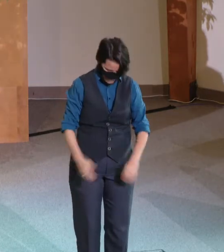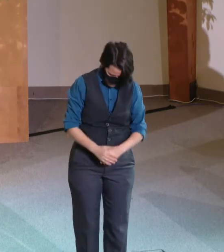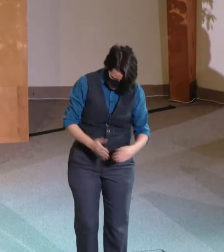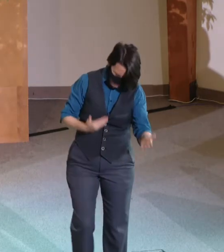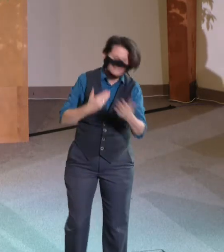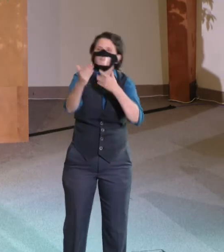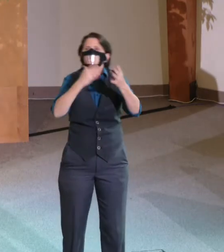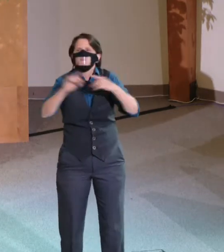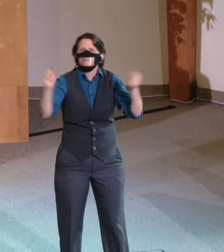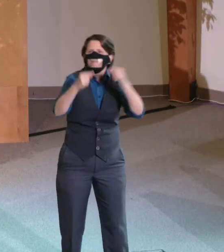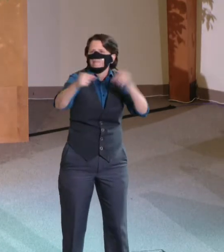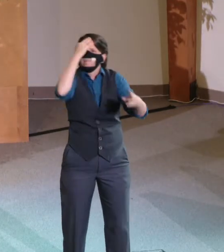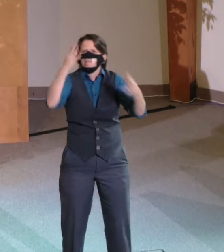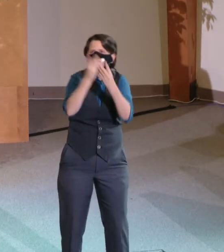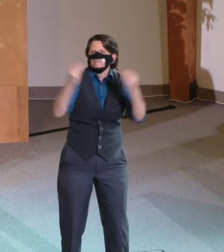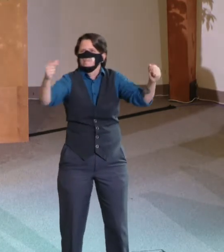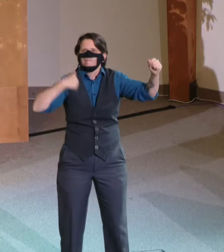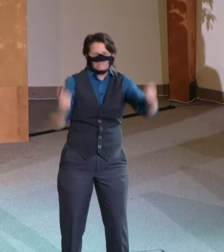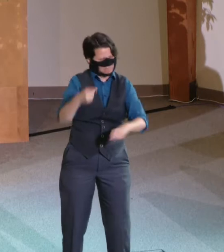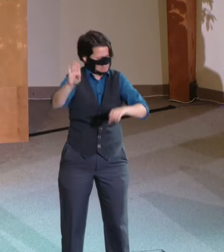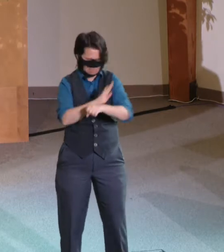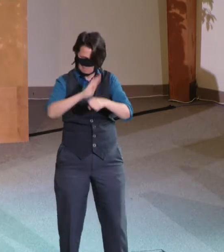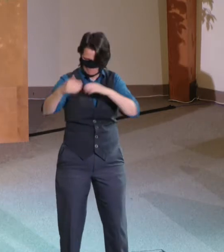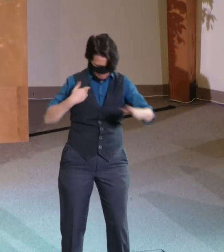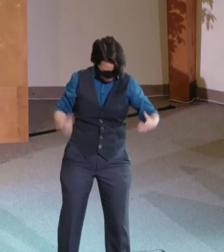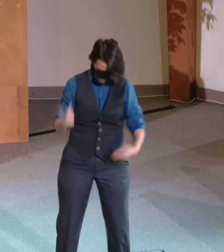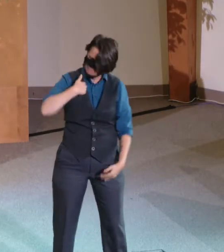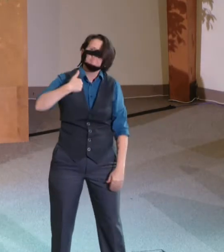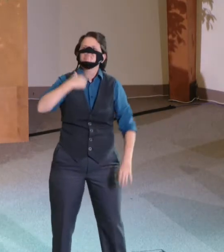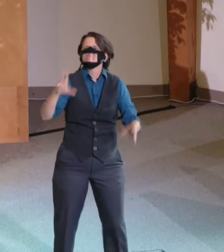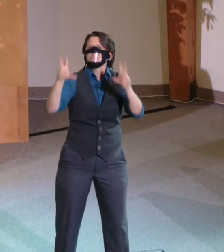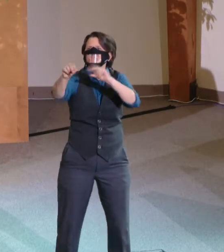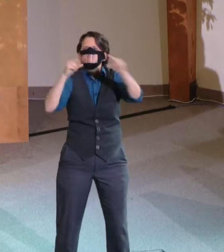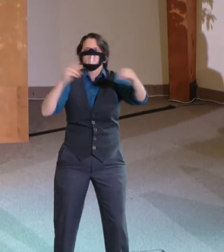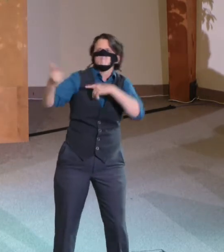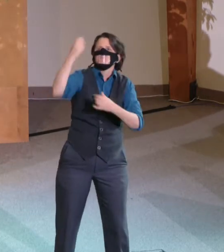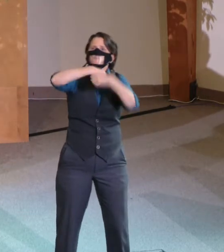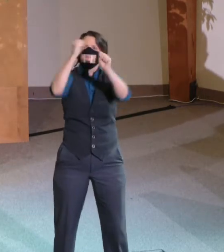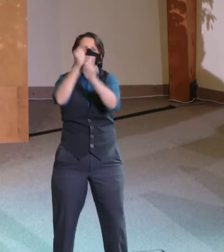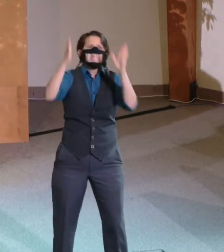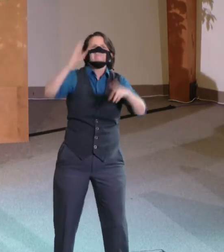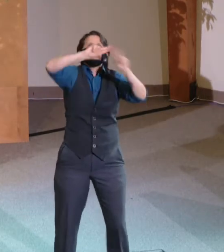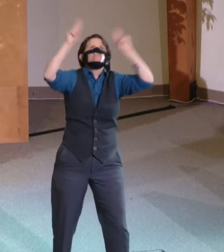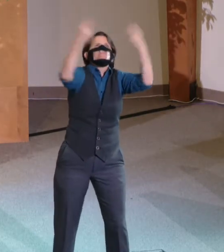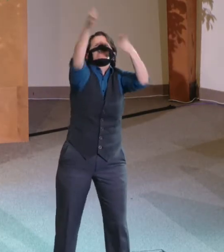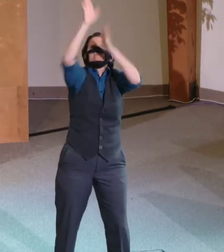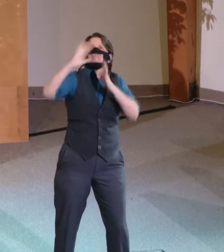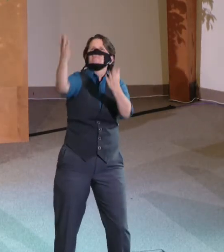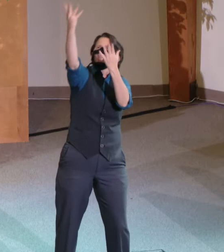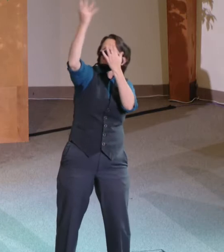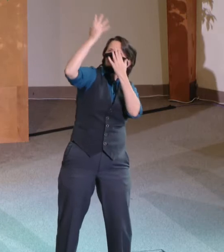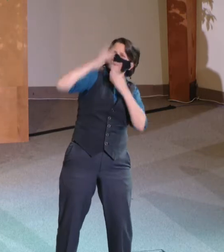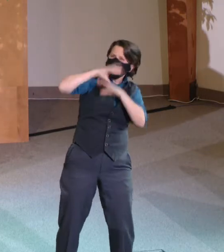All painful thoughts are gone, no longer can they bother me. 'Cause the creator of the universe, God comforts me. And